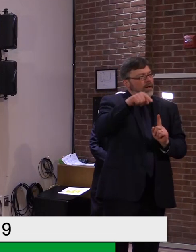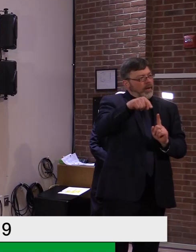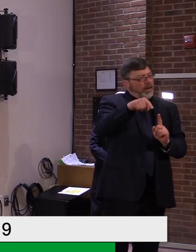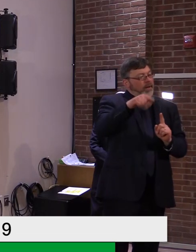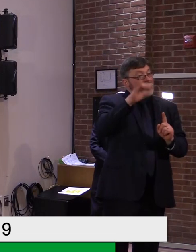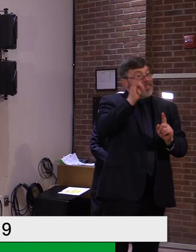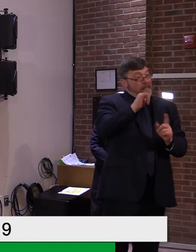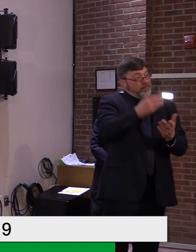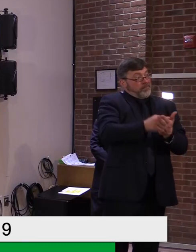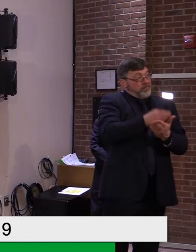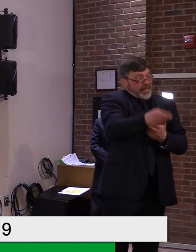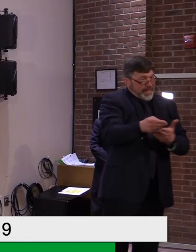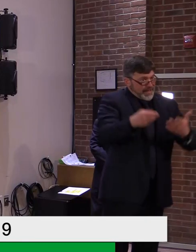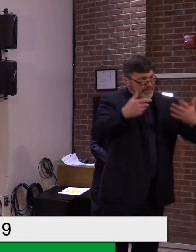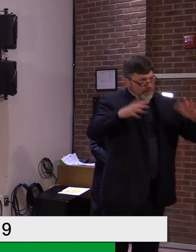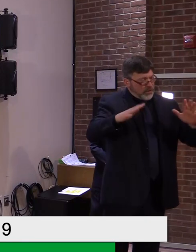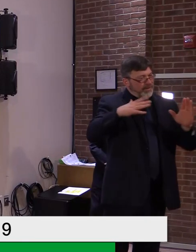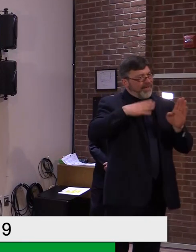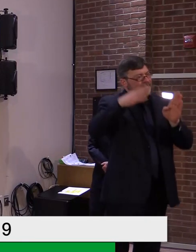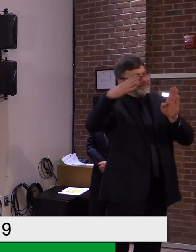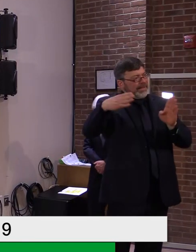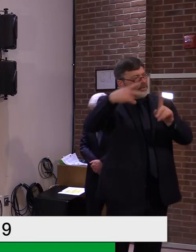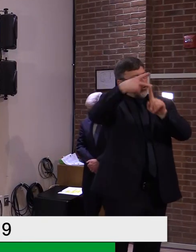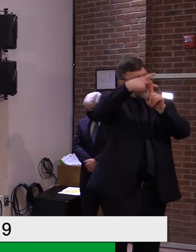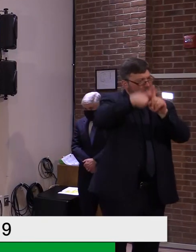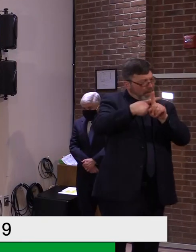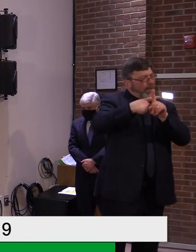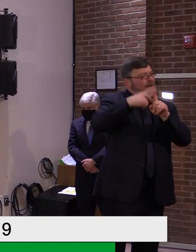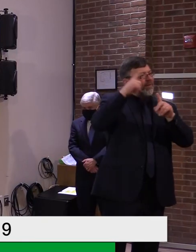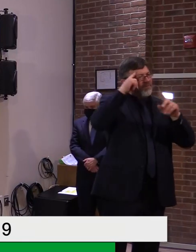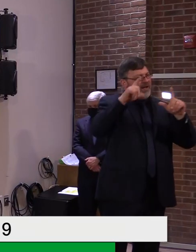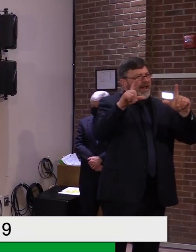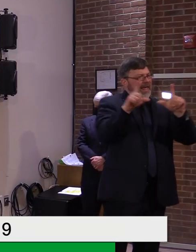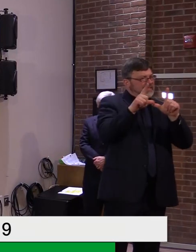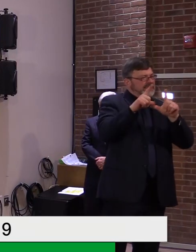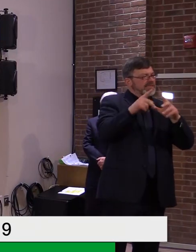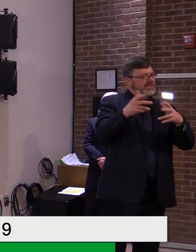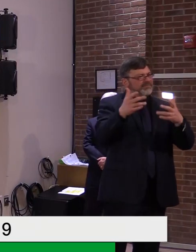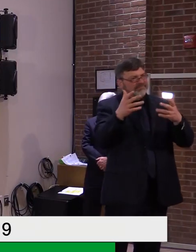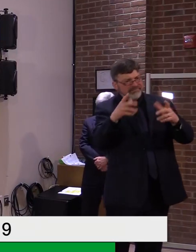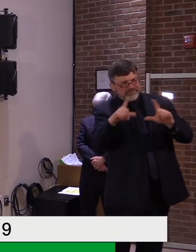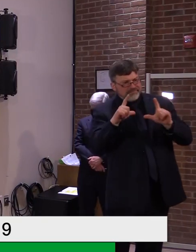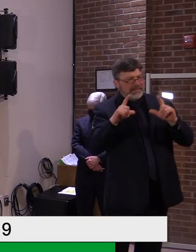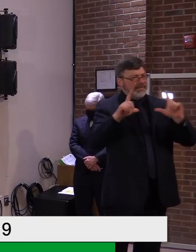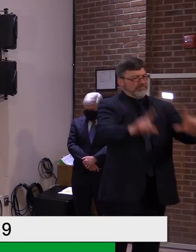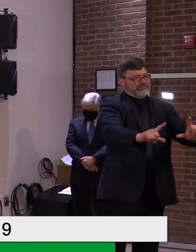his case, it's a recreational vehicle. And he wonders whether there's